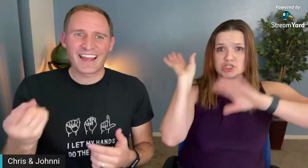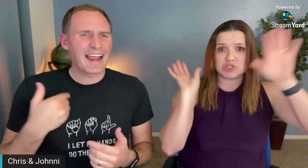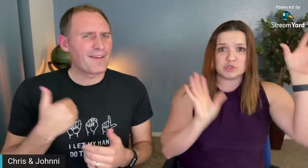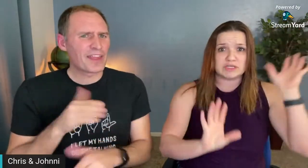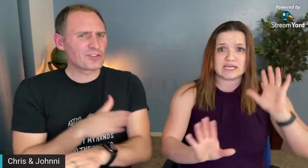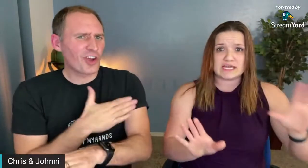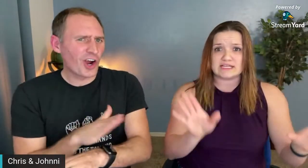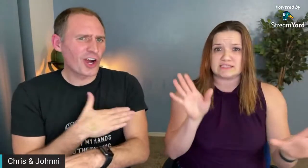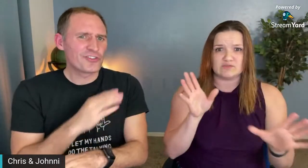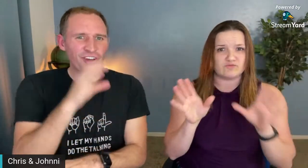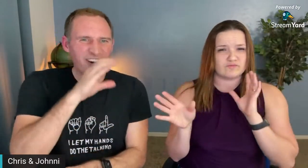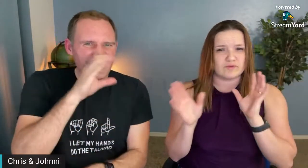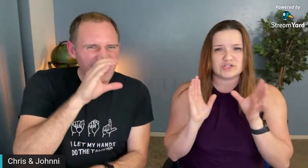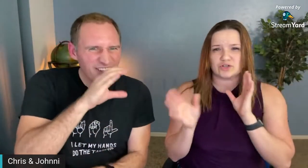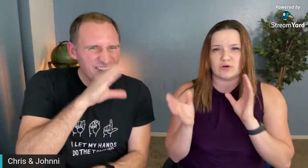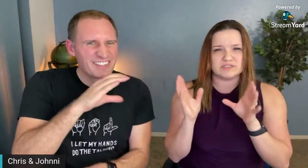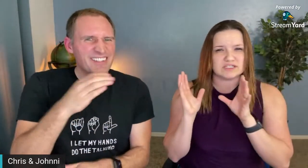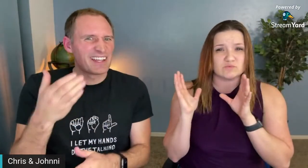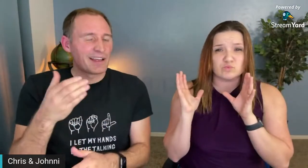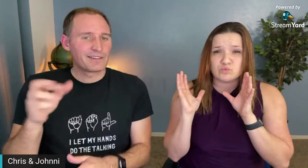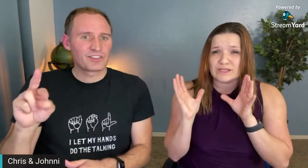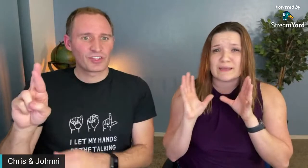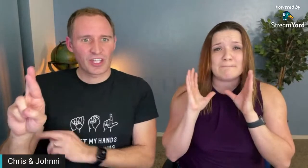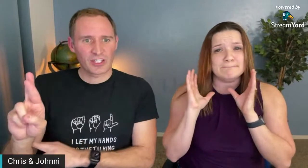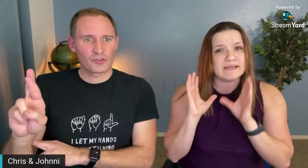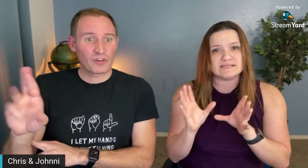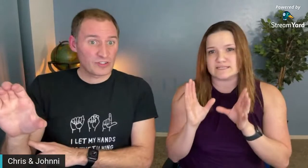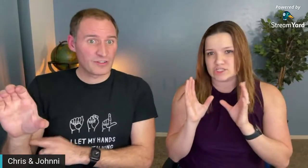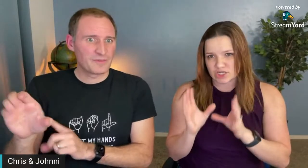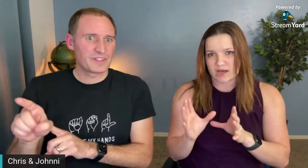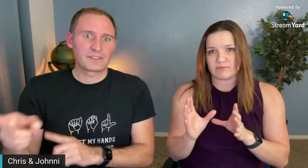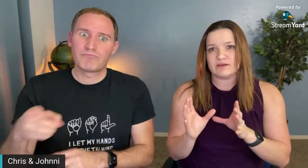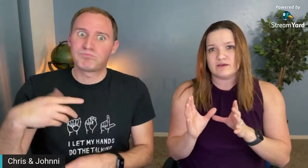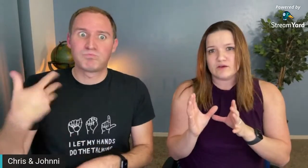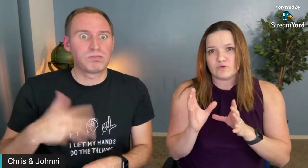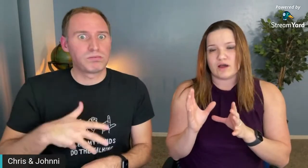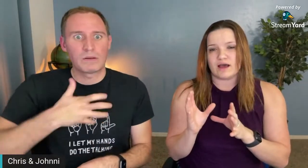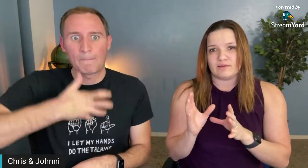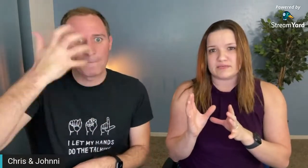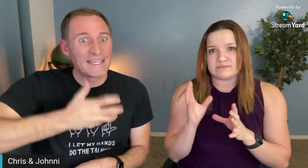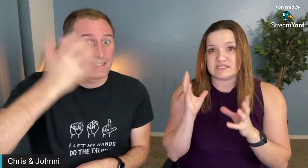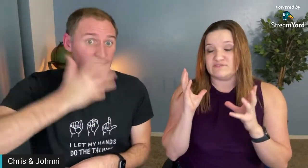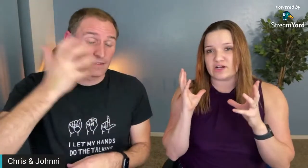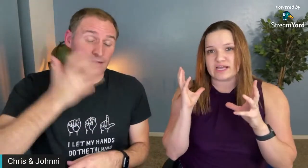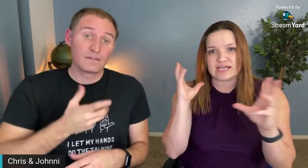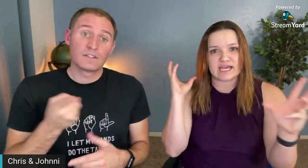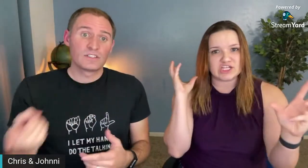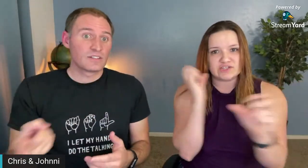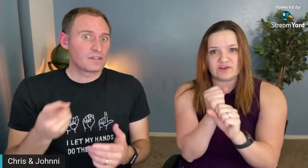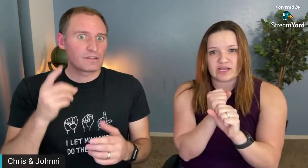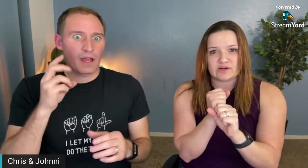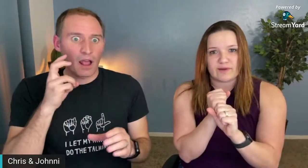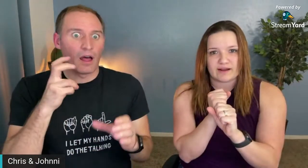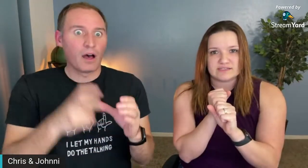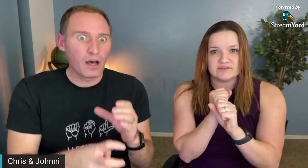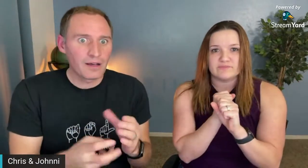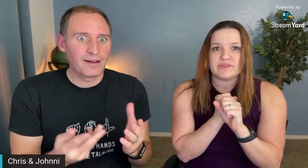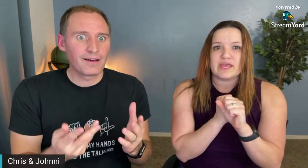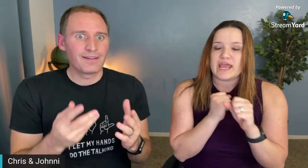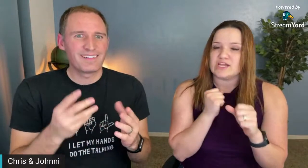cartoon things. And Rachel Coleman does a really amazing job. It's very engaging, very interactive. And you just